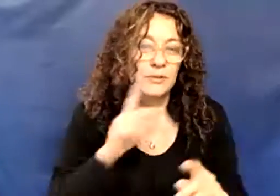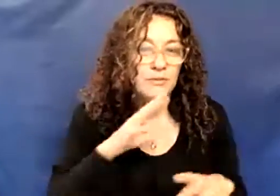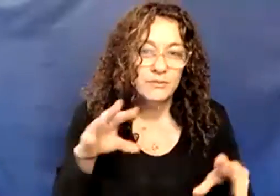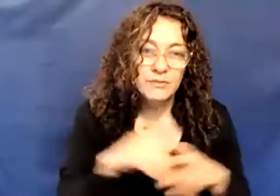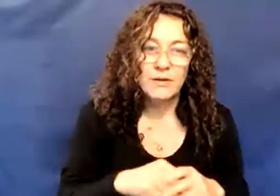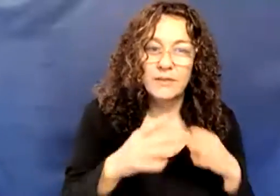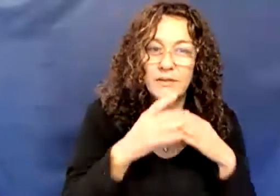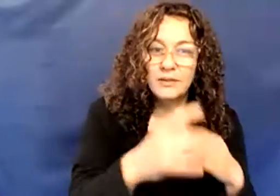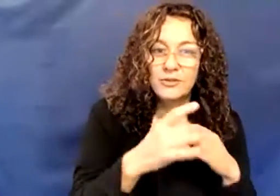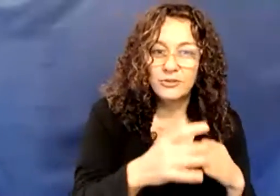about leadership.